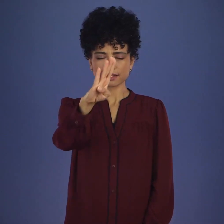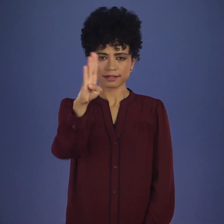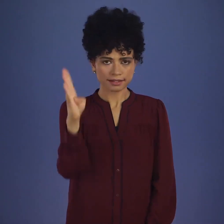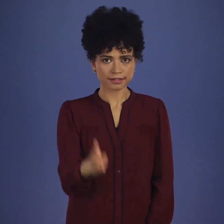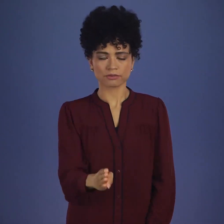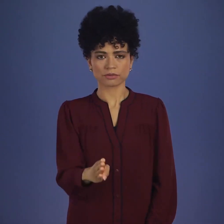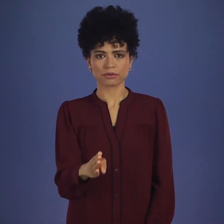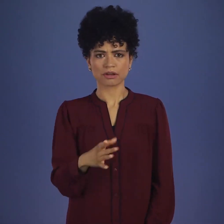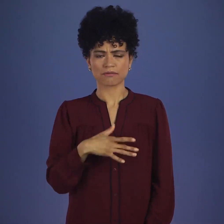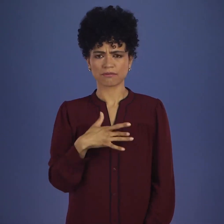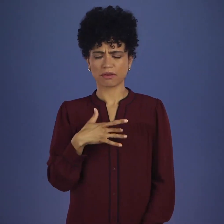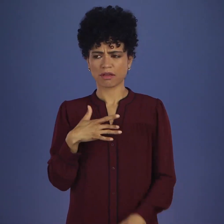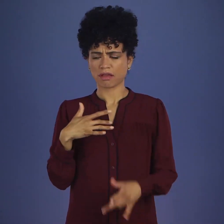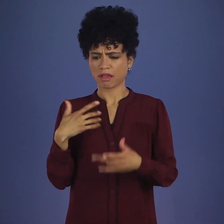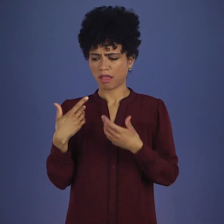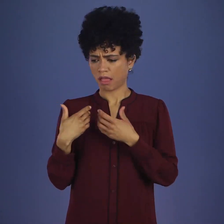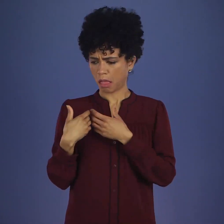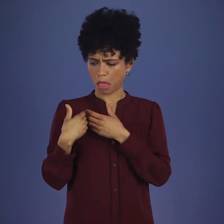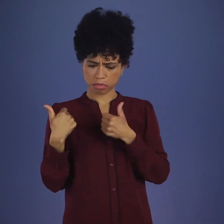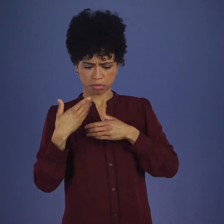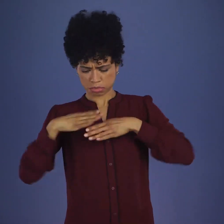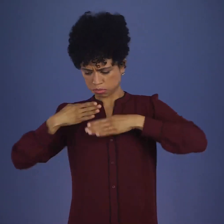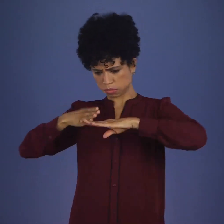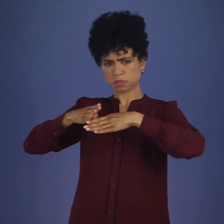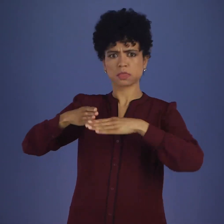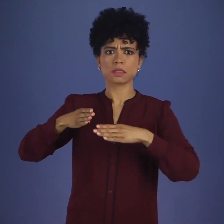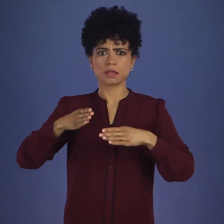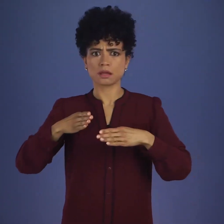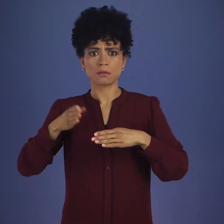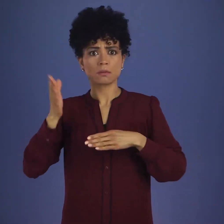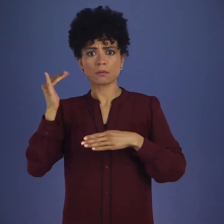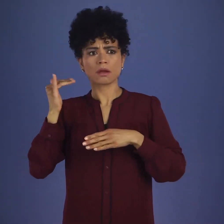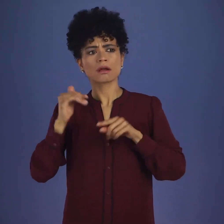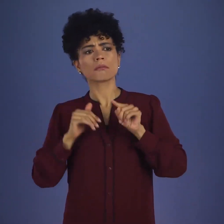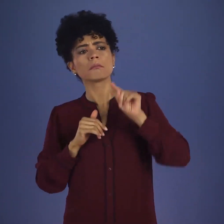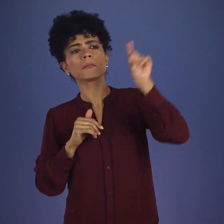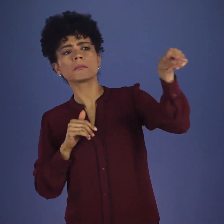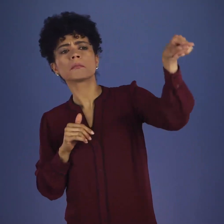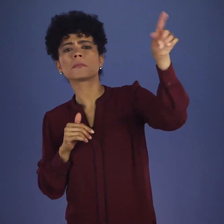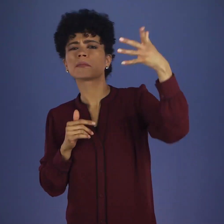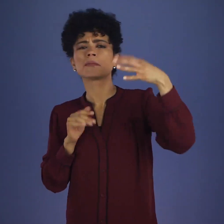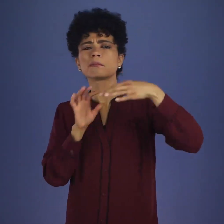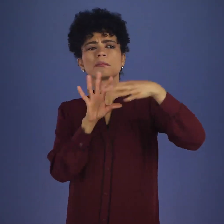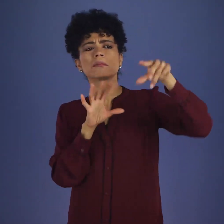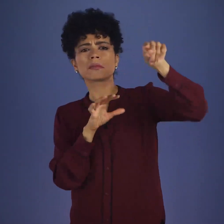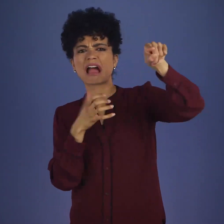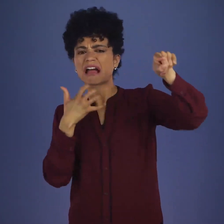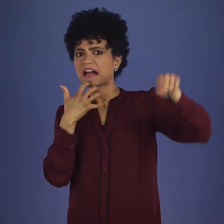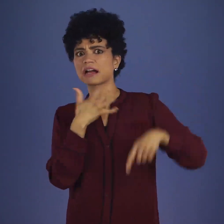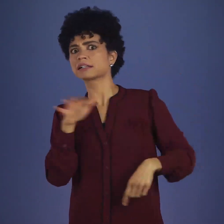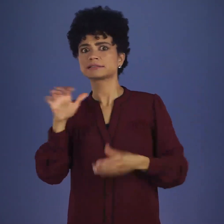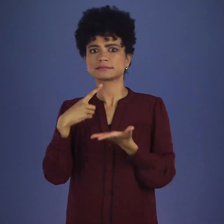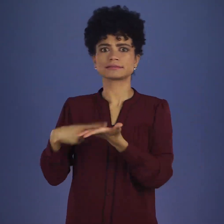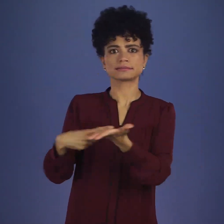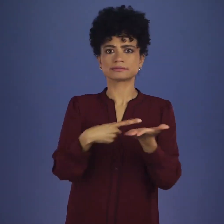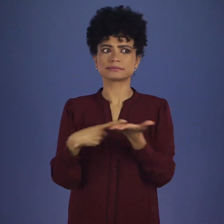Never, since it began, has Alcoholics Anonymous been divided by a major controversial issue.